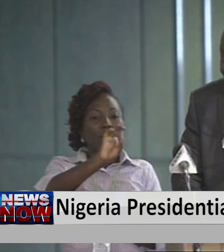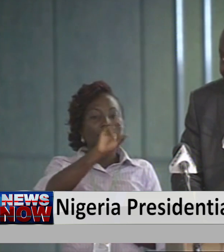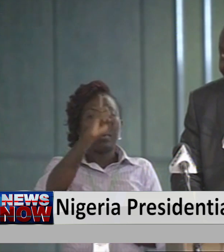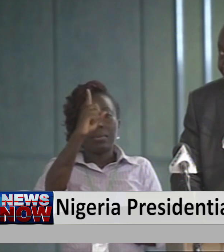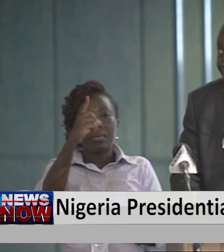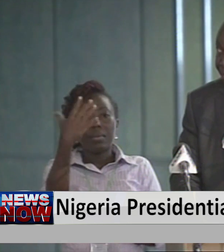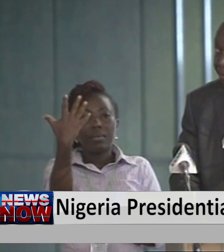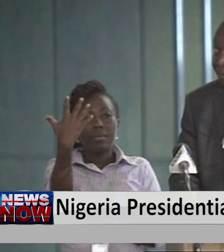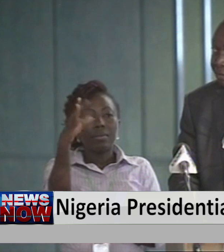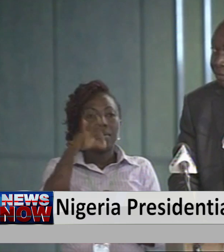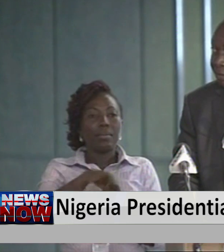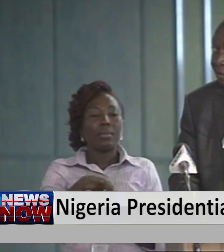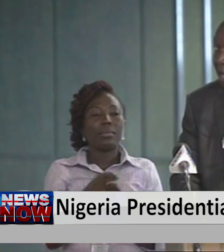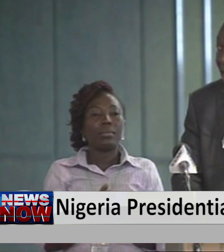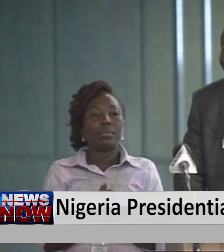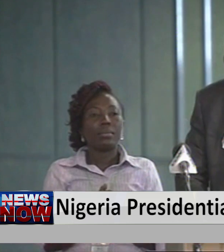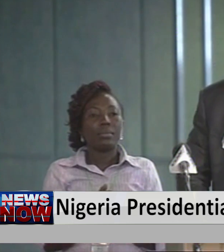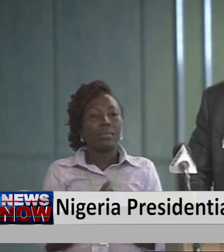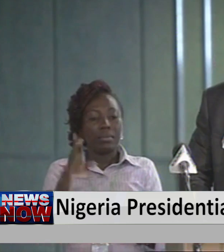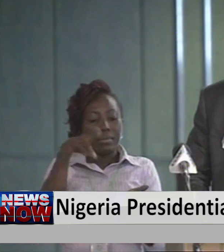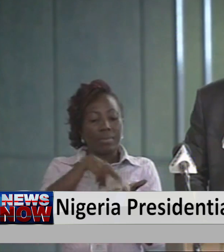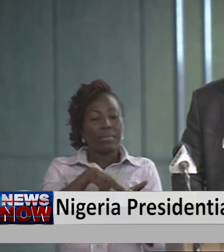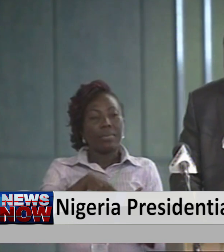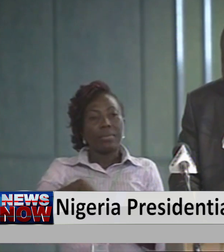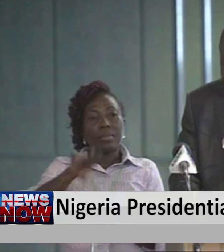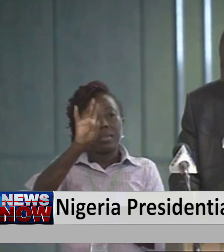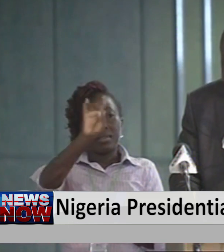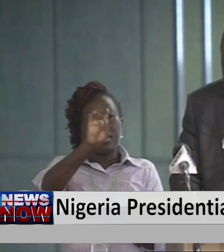715 votes. I repeat,